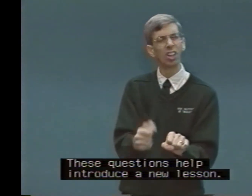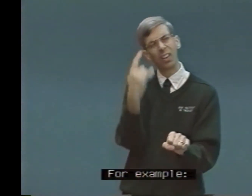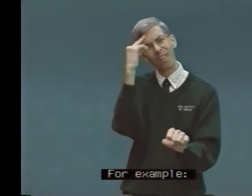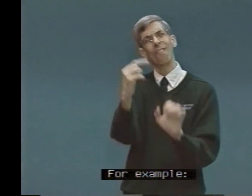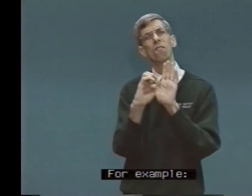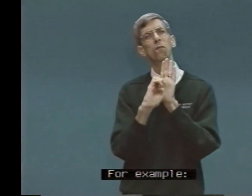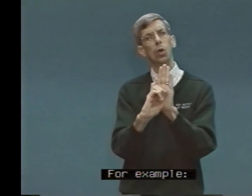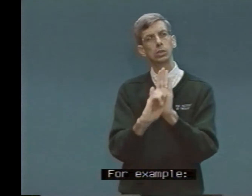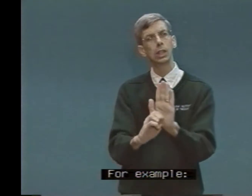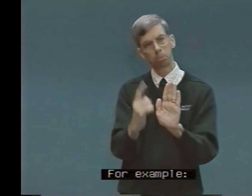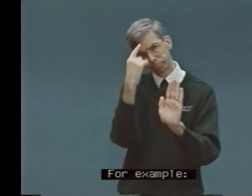For example,